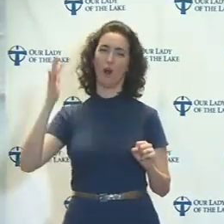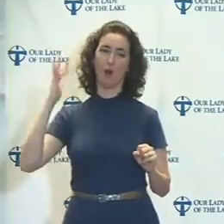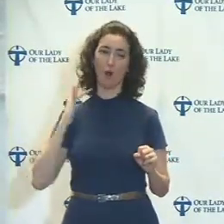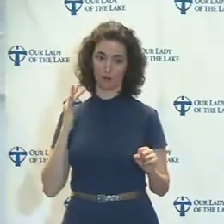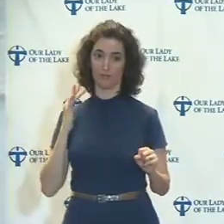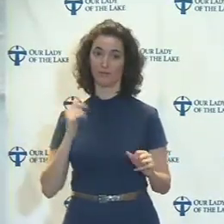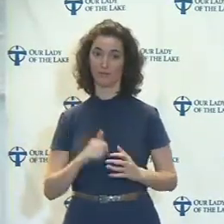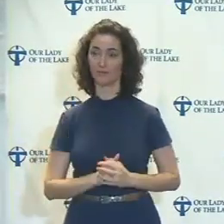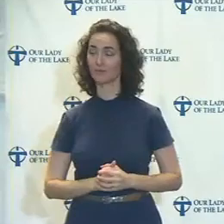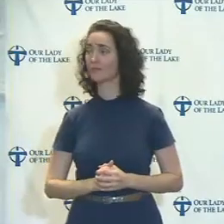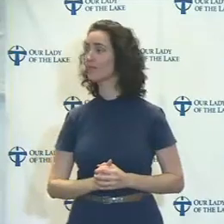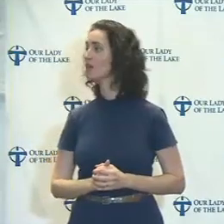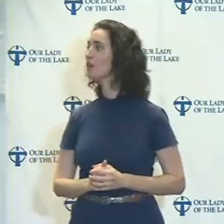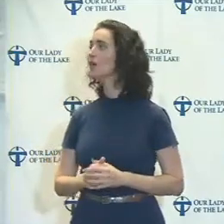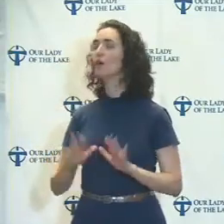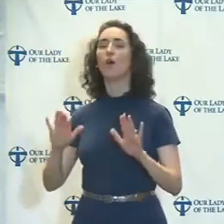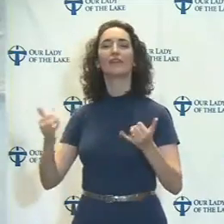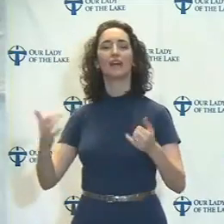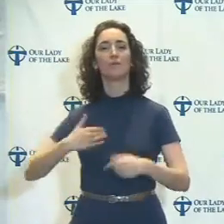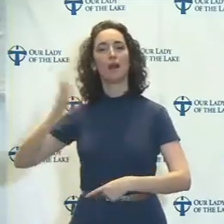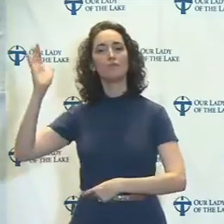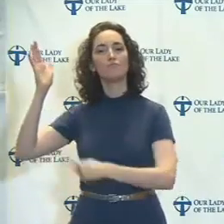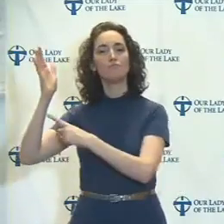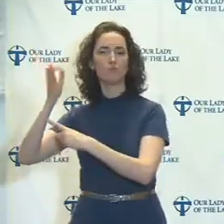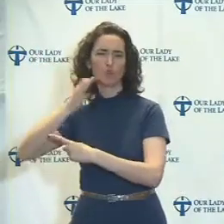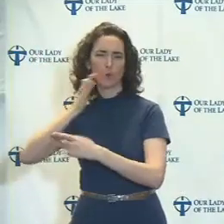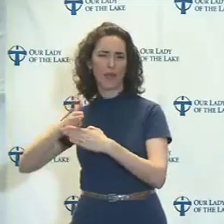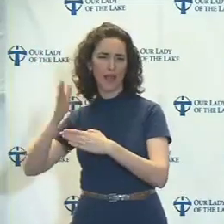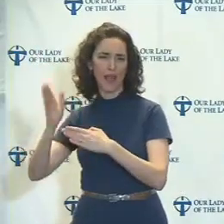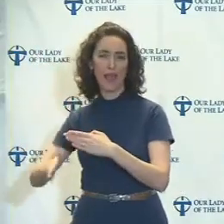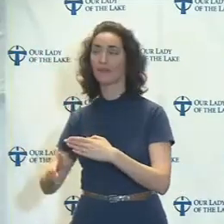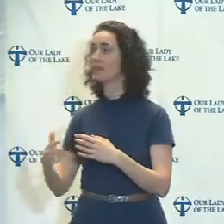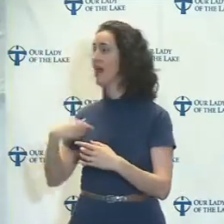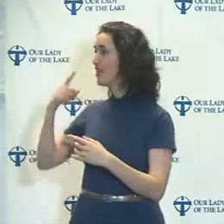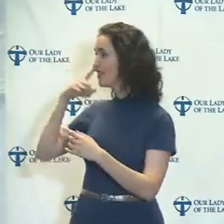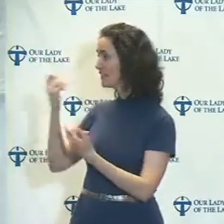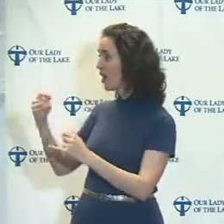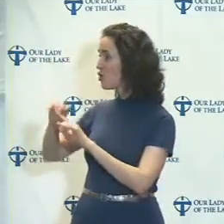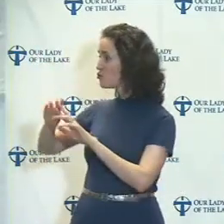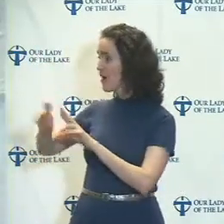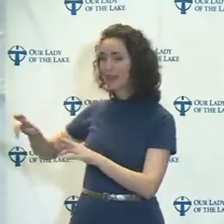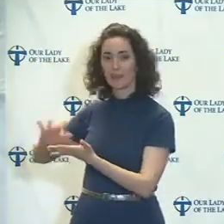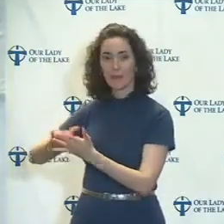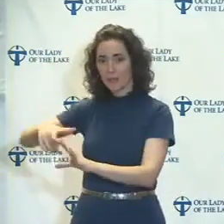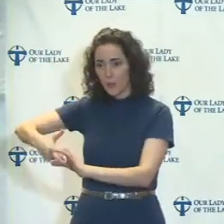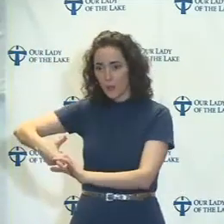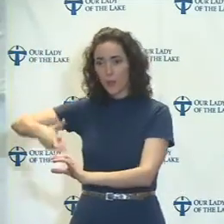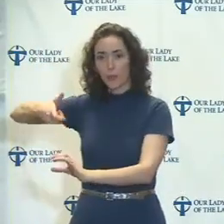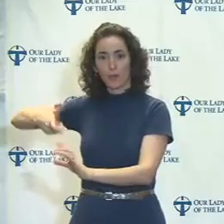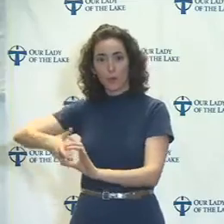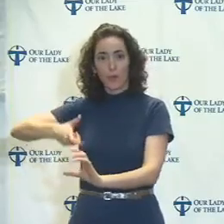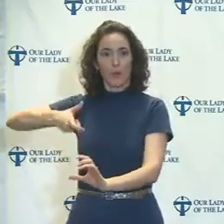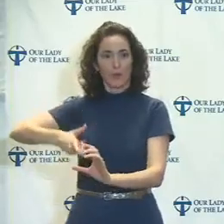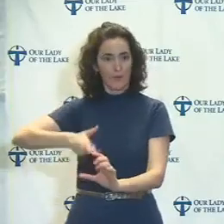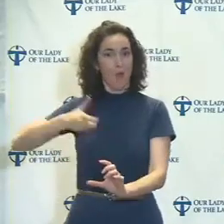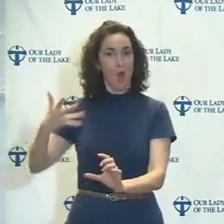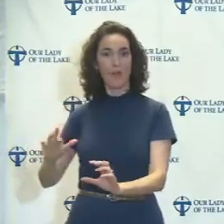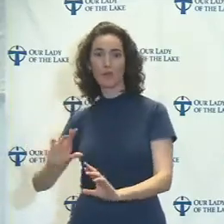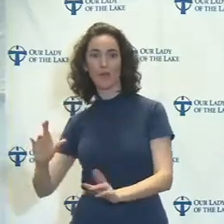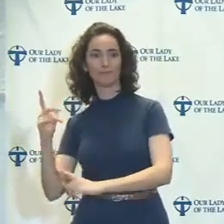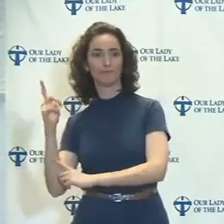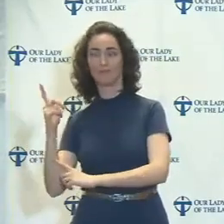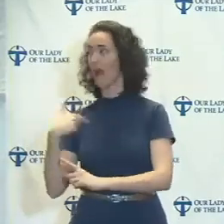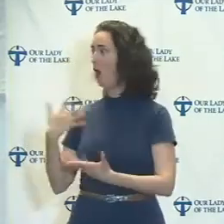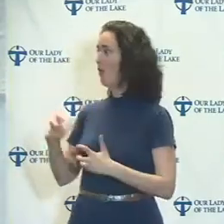We're going to end the press conference now because I believe they started drawing doses over there, and I don't want to have any problems getting